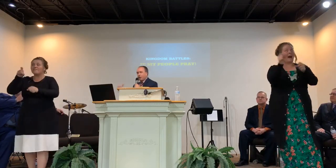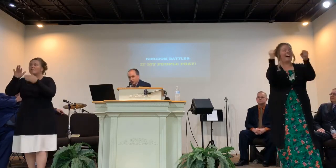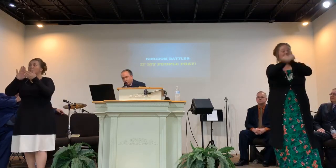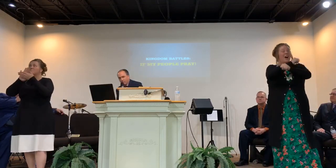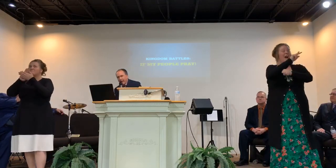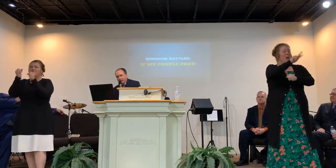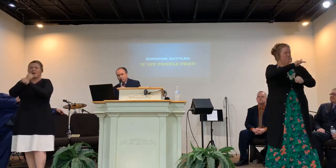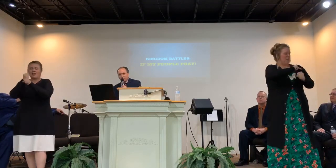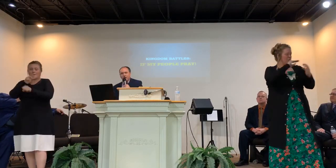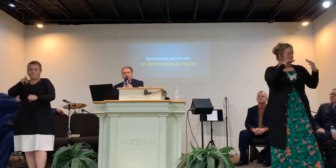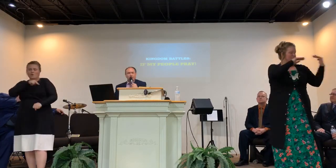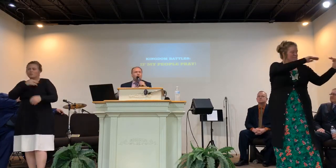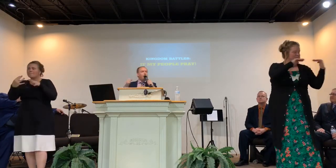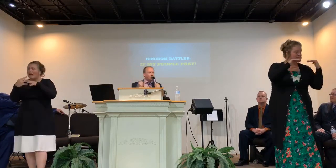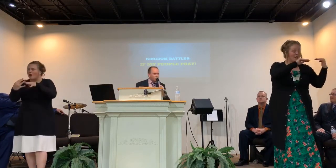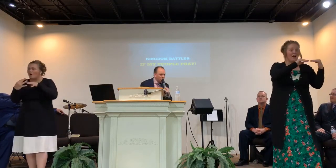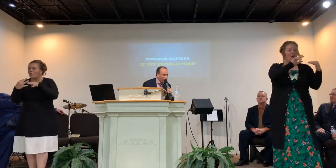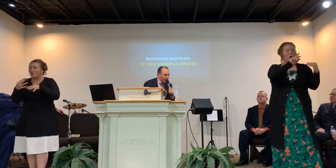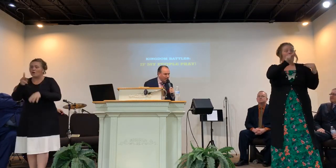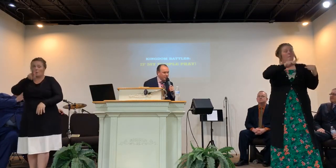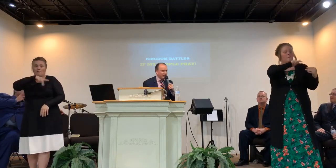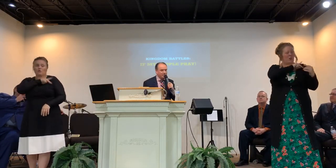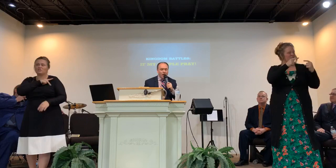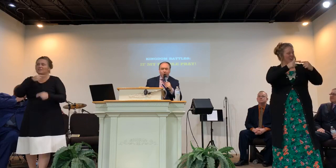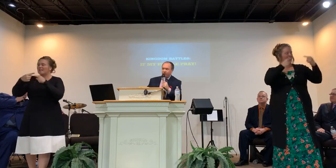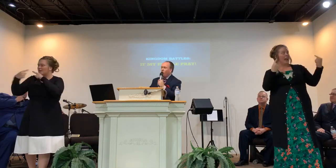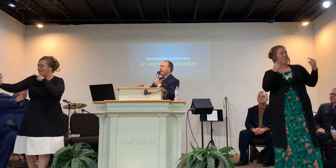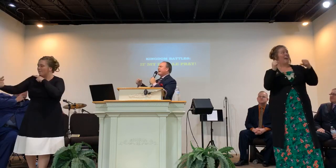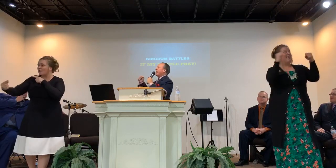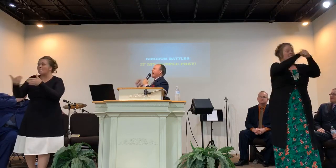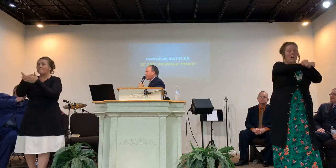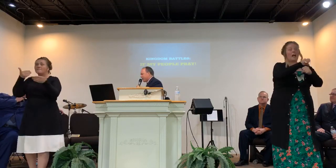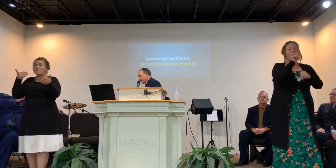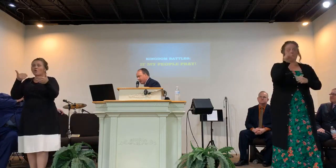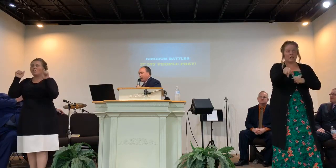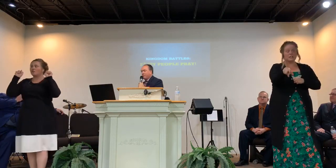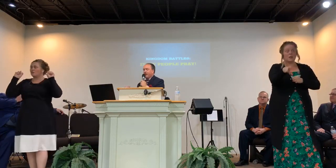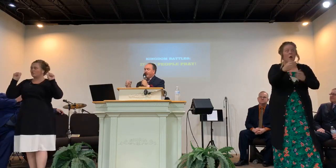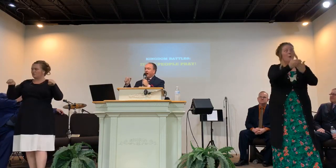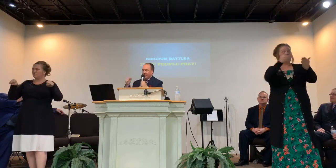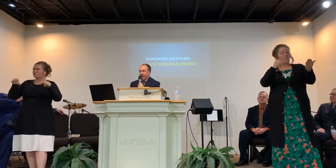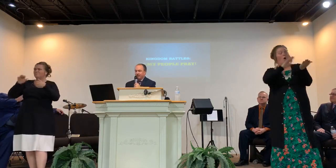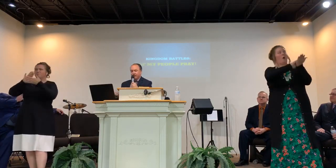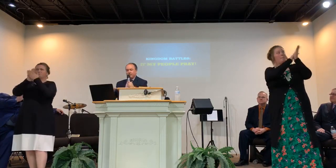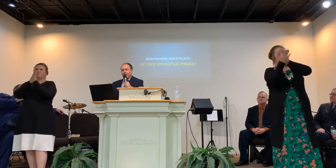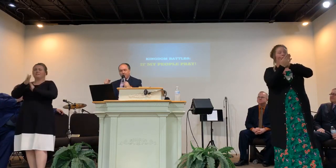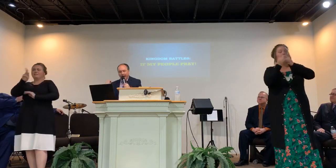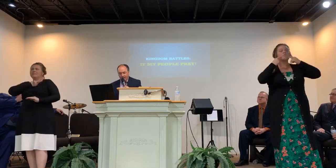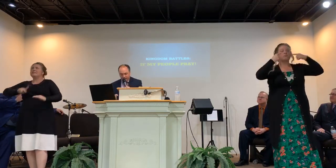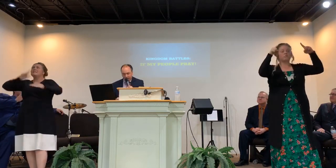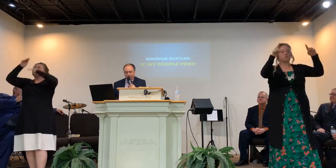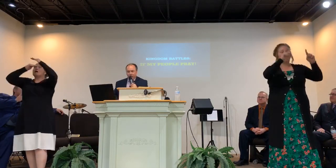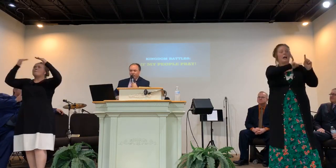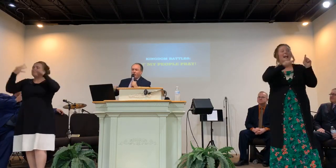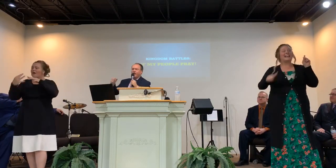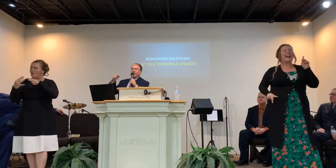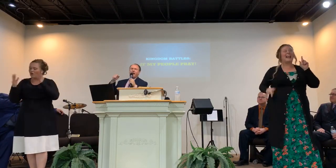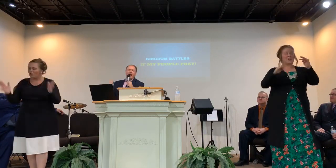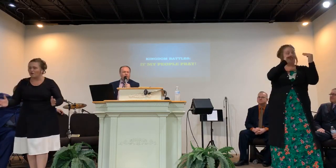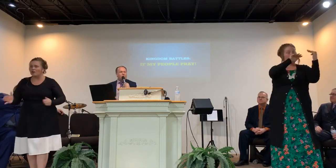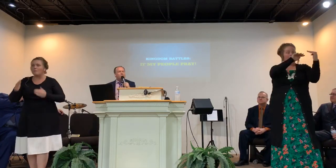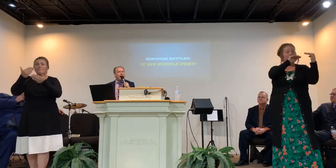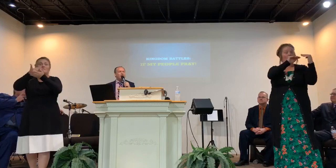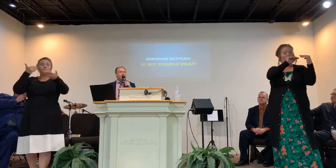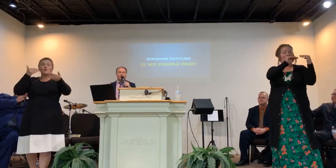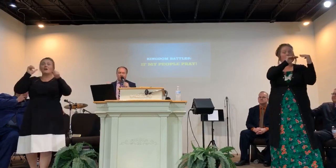some personal battles, some personal enemies, before he could ever be a kingdom battler, before he